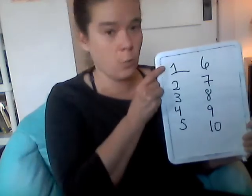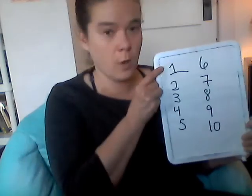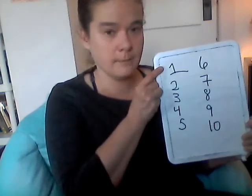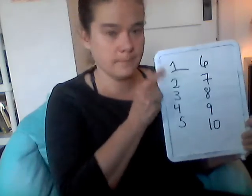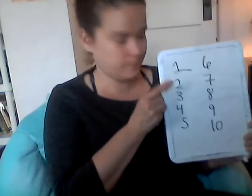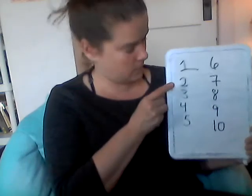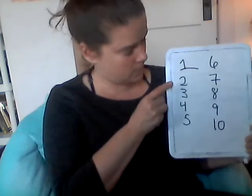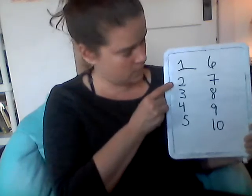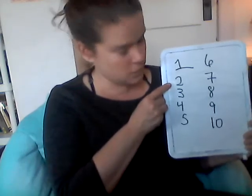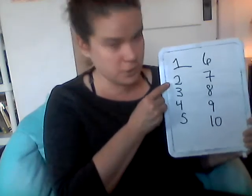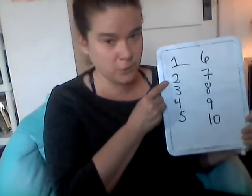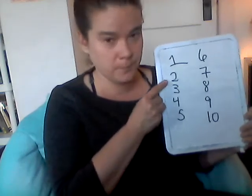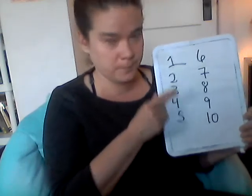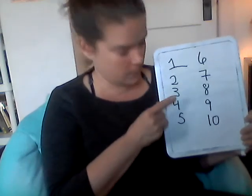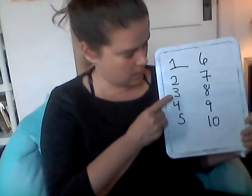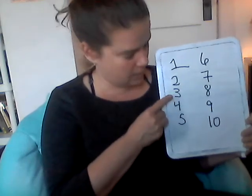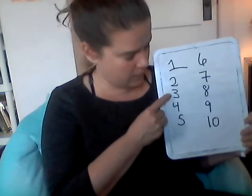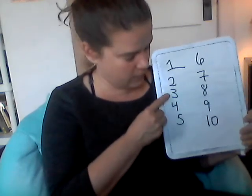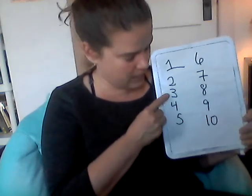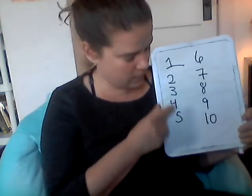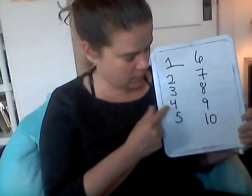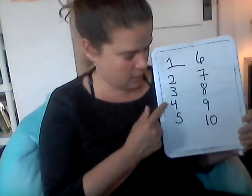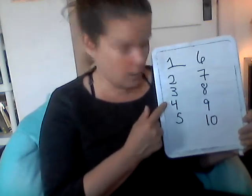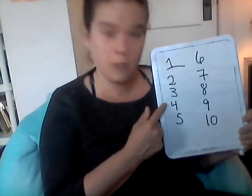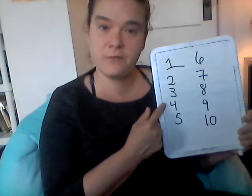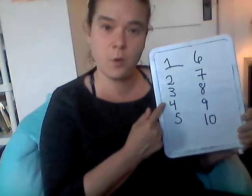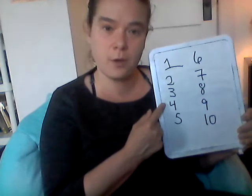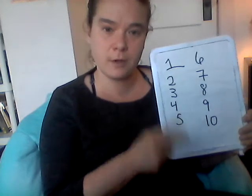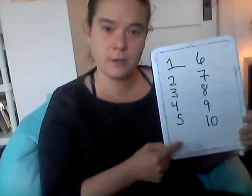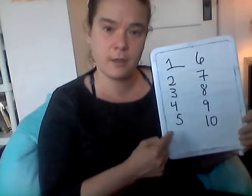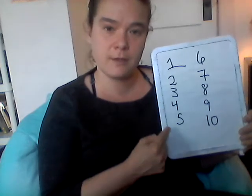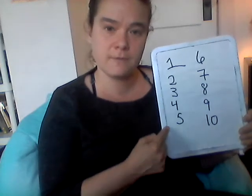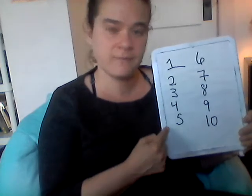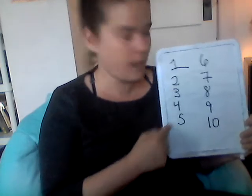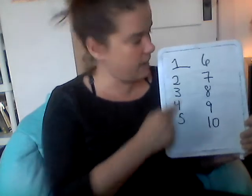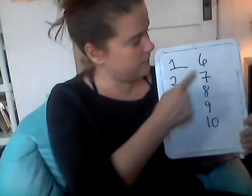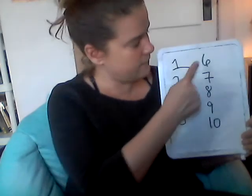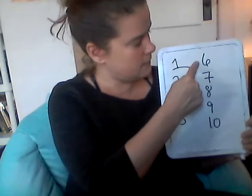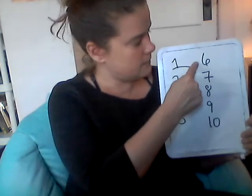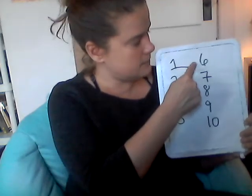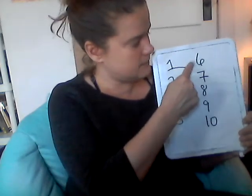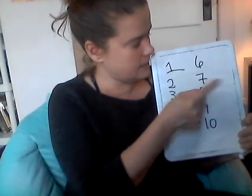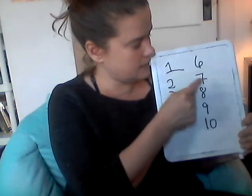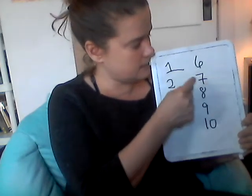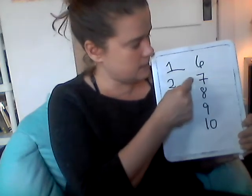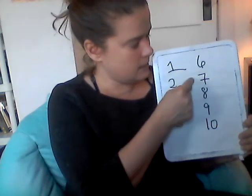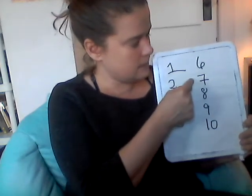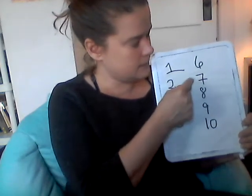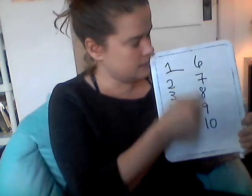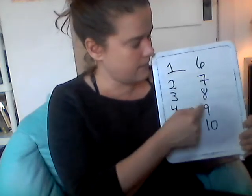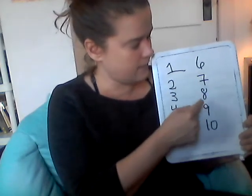One, two, three, four, five, six, seven,